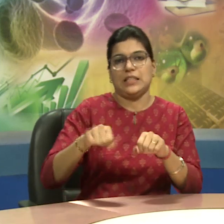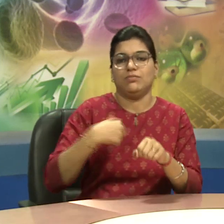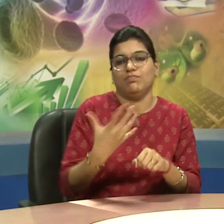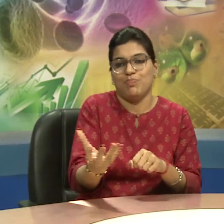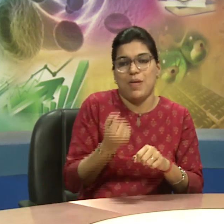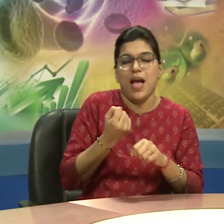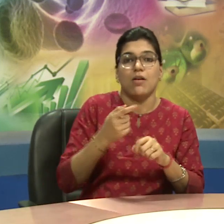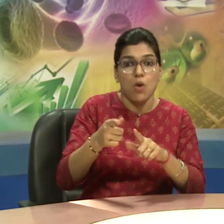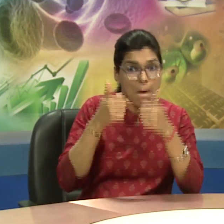You will